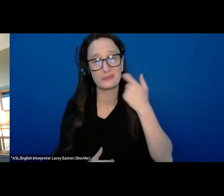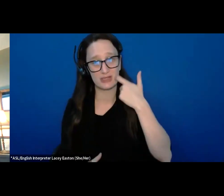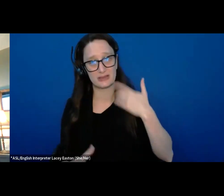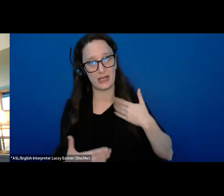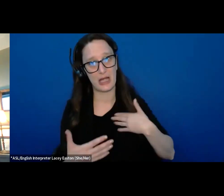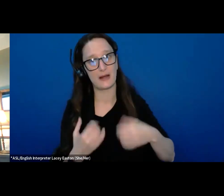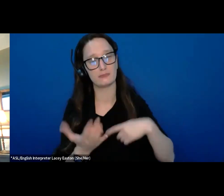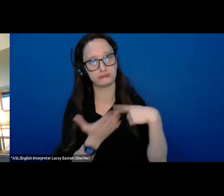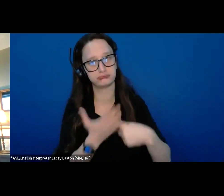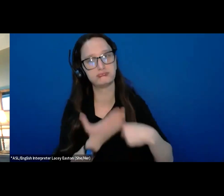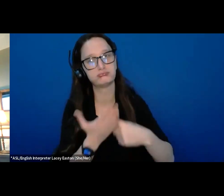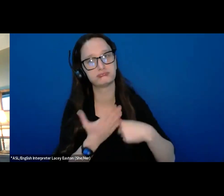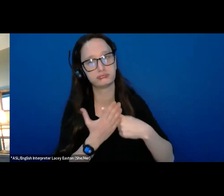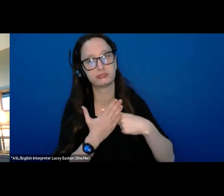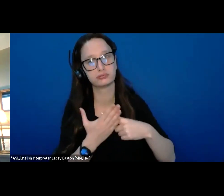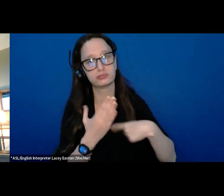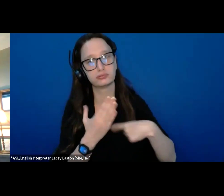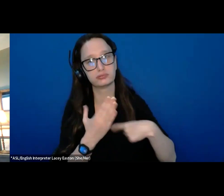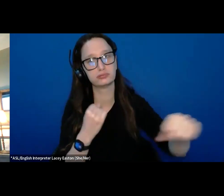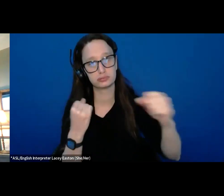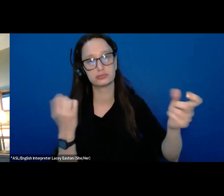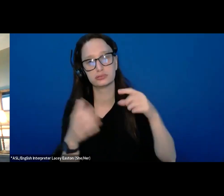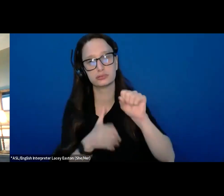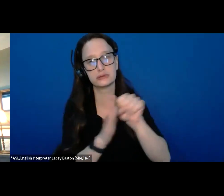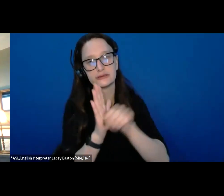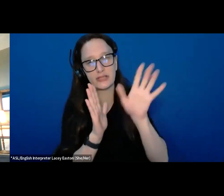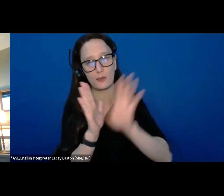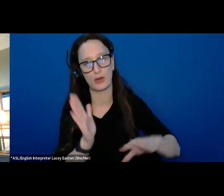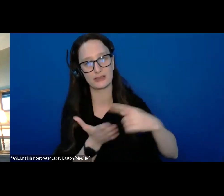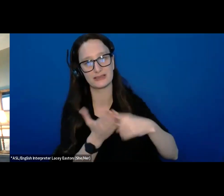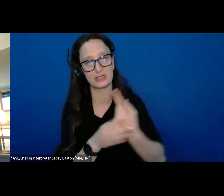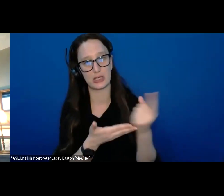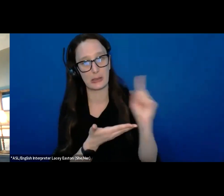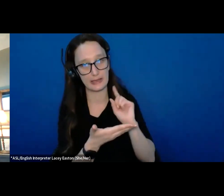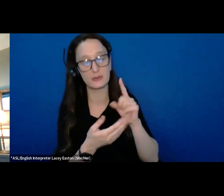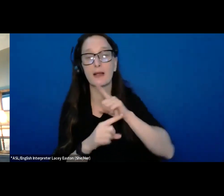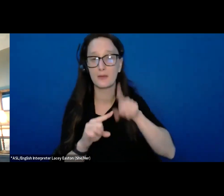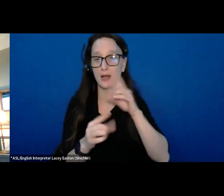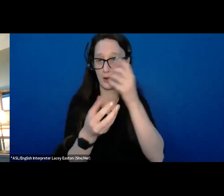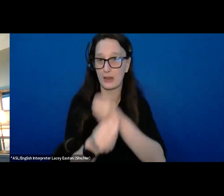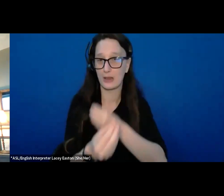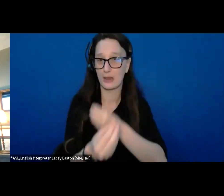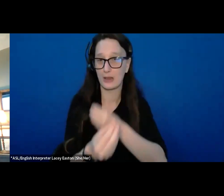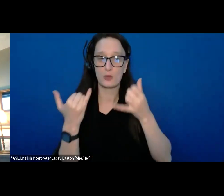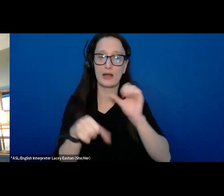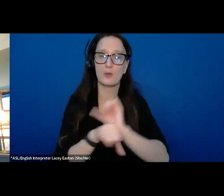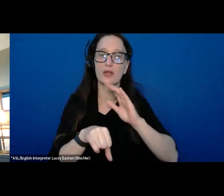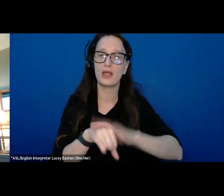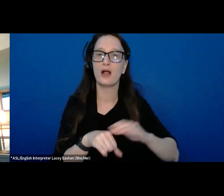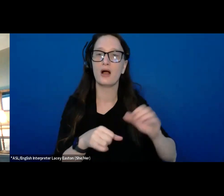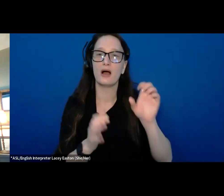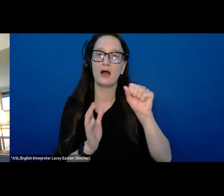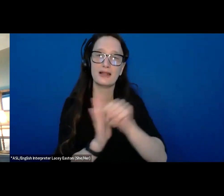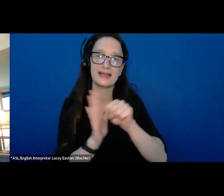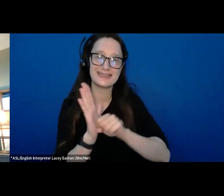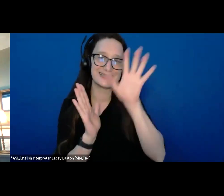week statewide. I will share with you all that we are working on a statewide HCBS tool